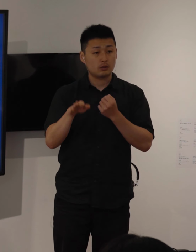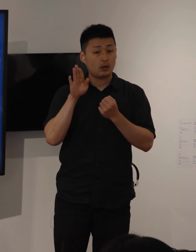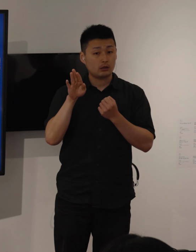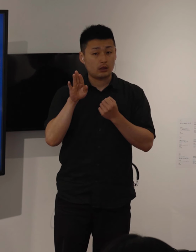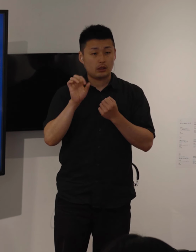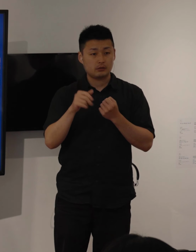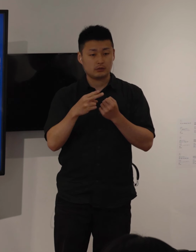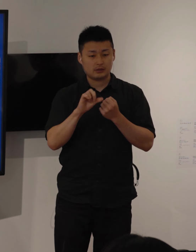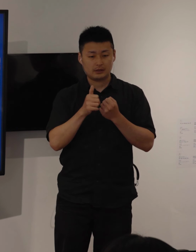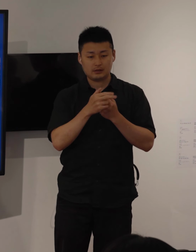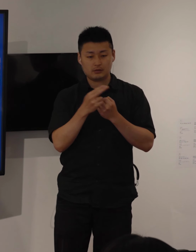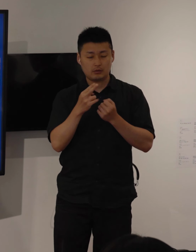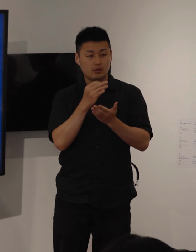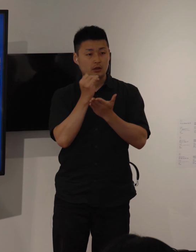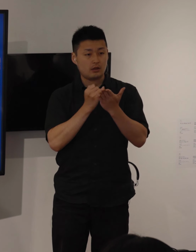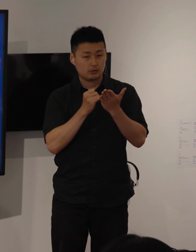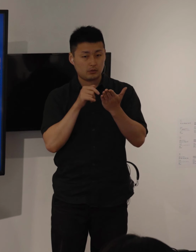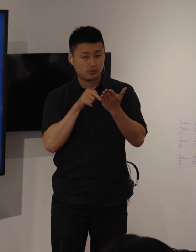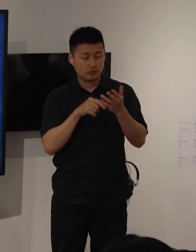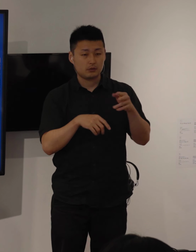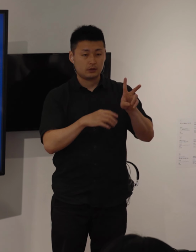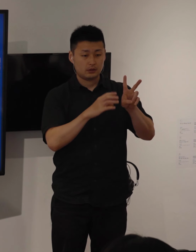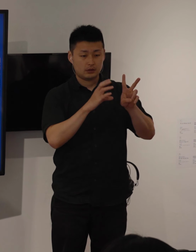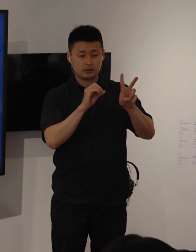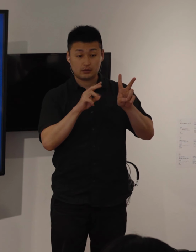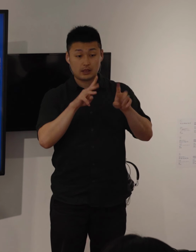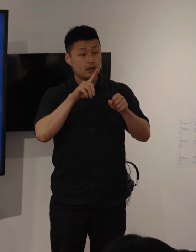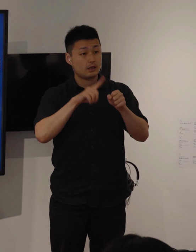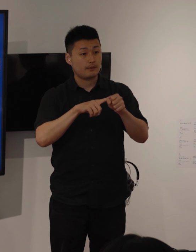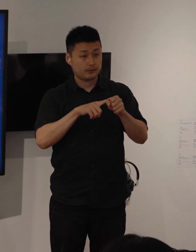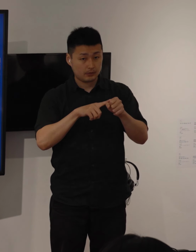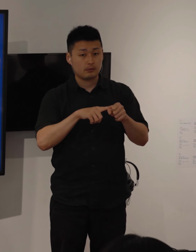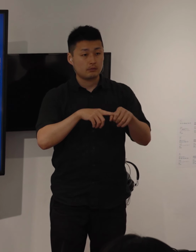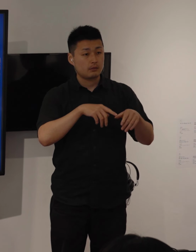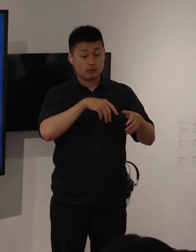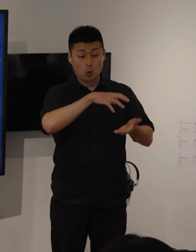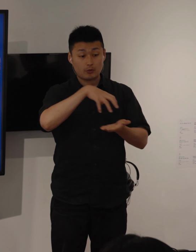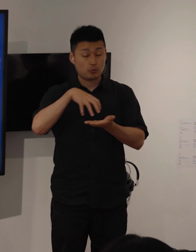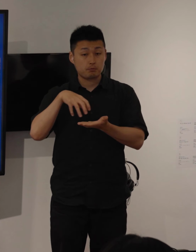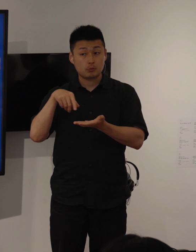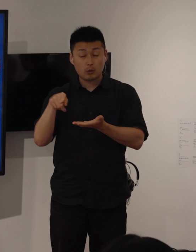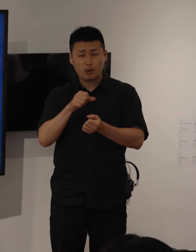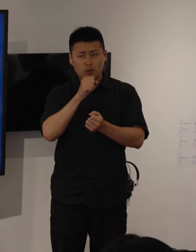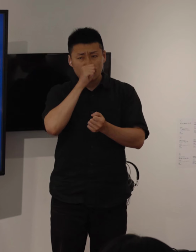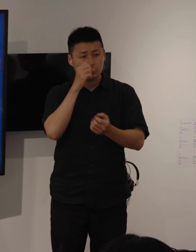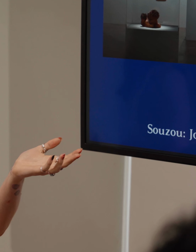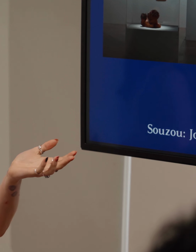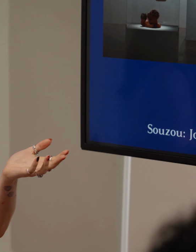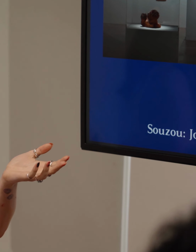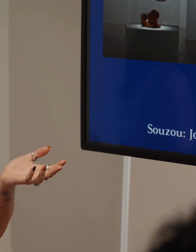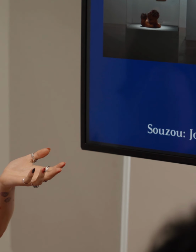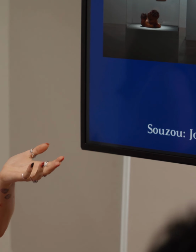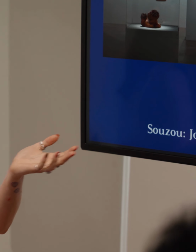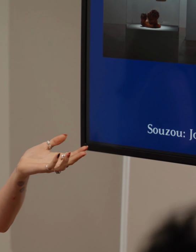2013. And pretty much all of the press about this show was very positive, which is in a stark contrast to much of the other